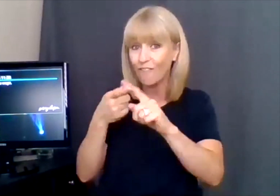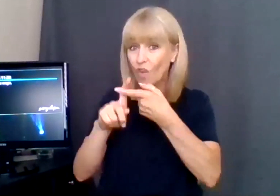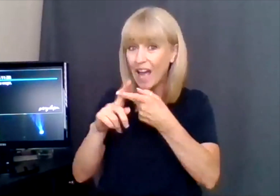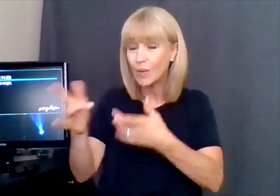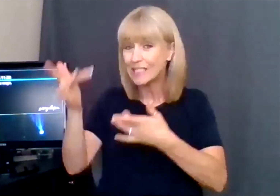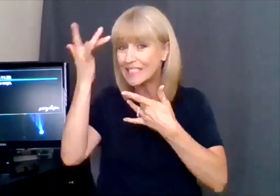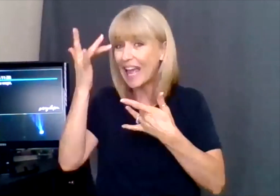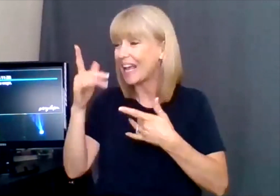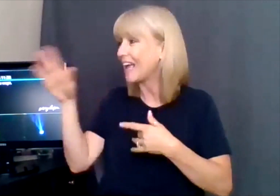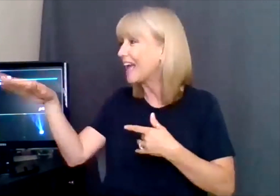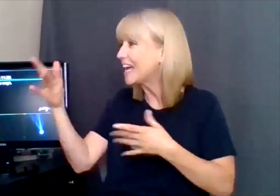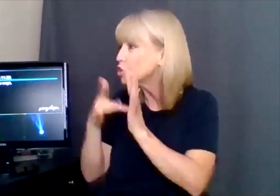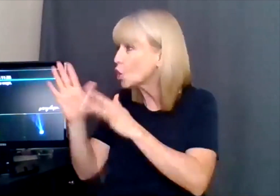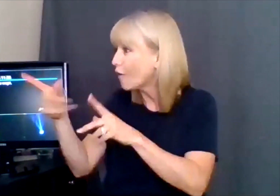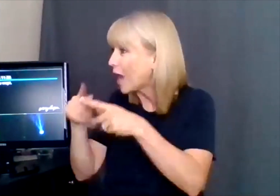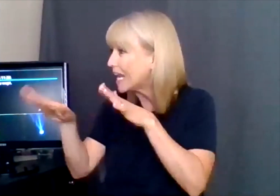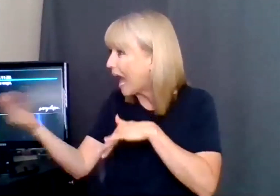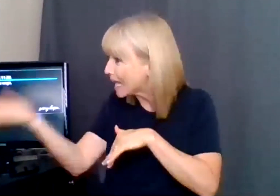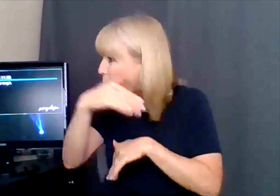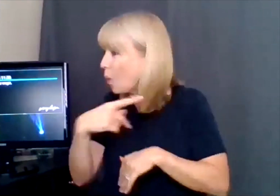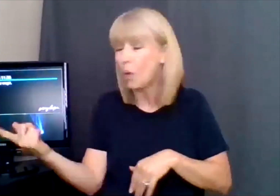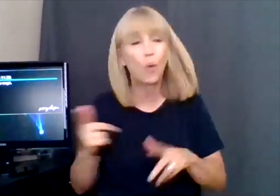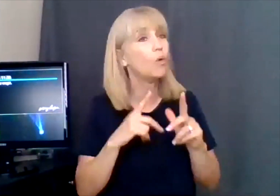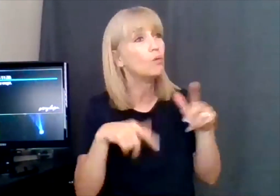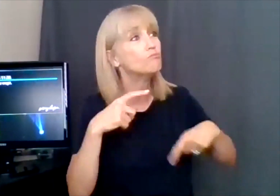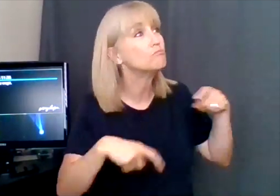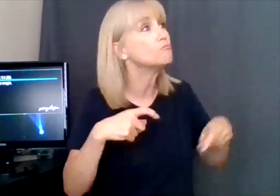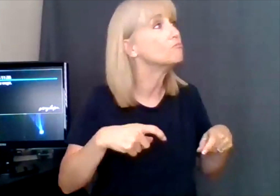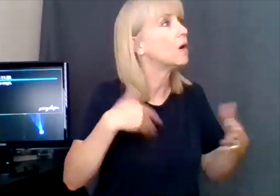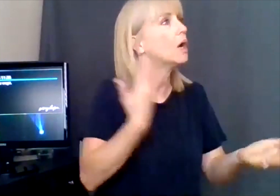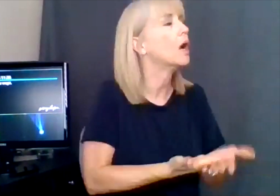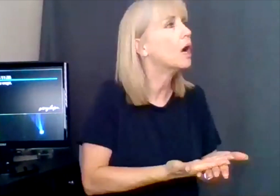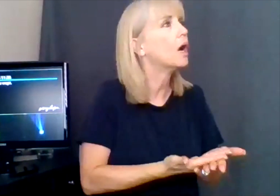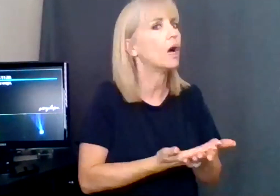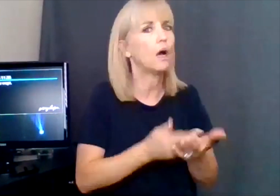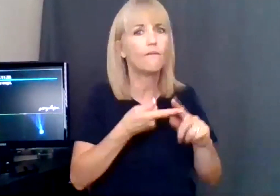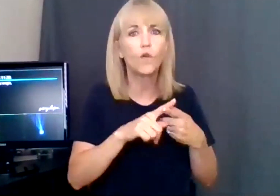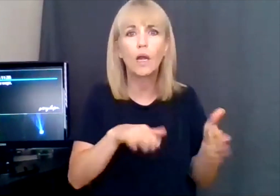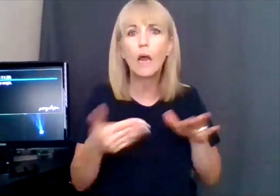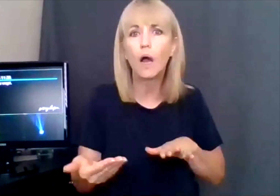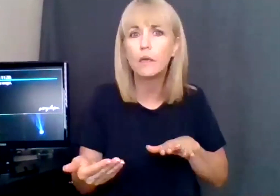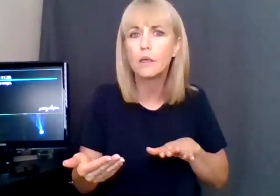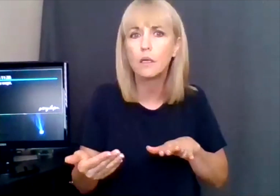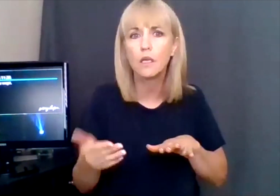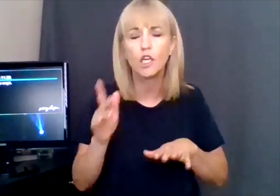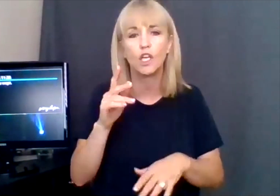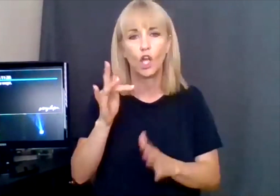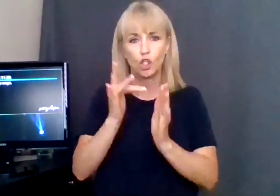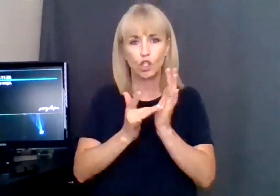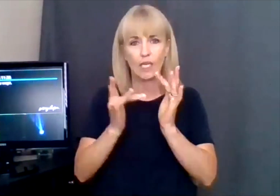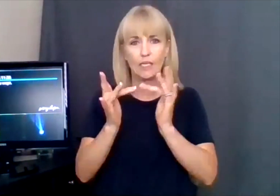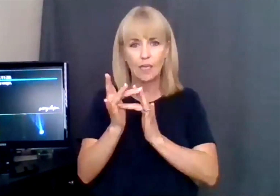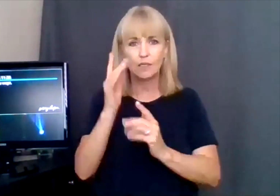he gets there, and when he arrives in Bethany, his friend has already died. And it says he literally wept. That's the shortest verse